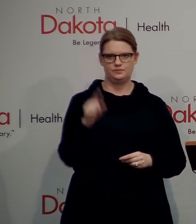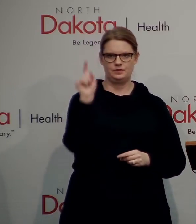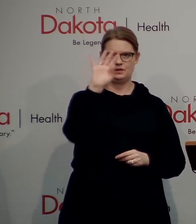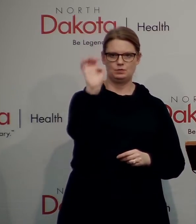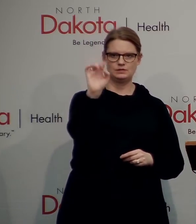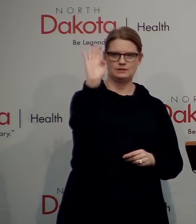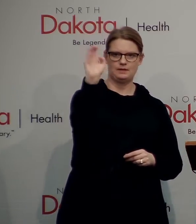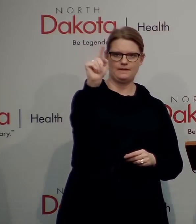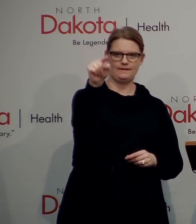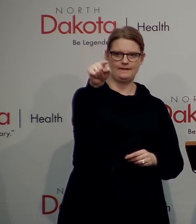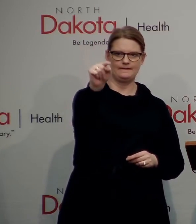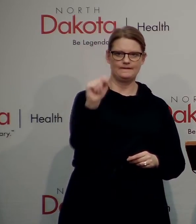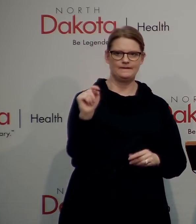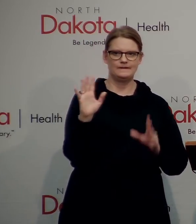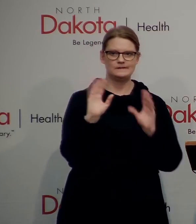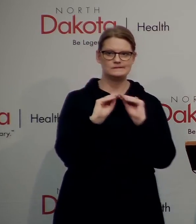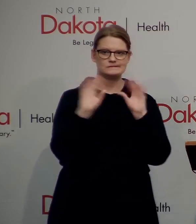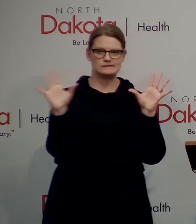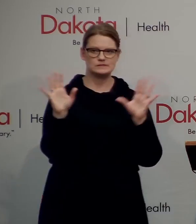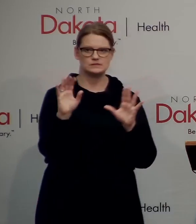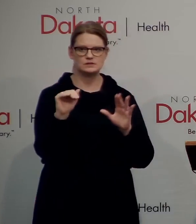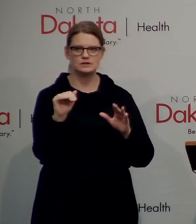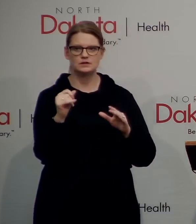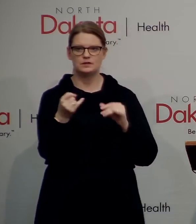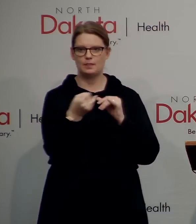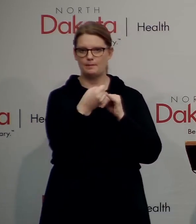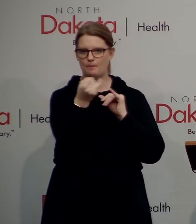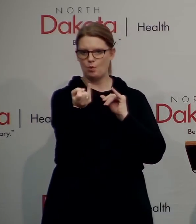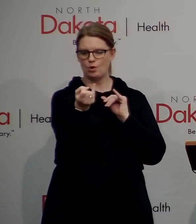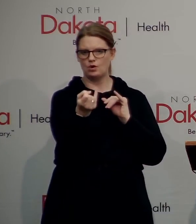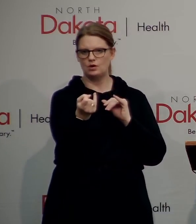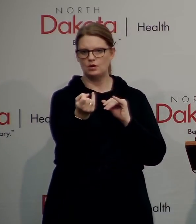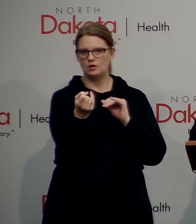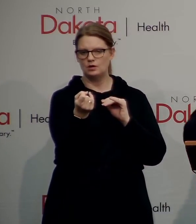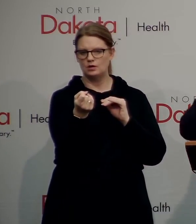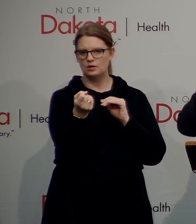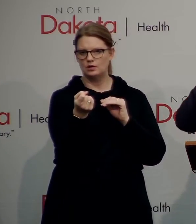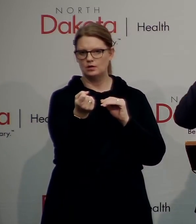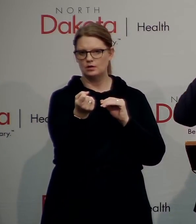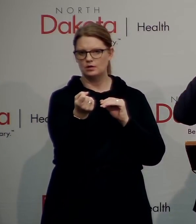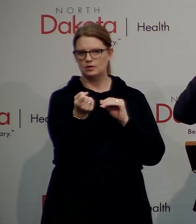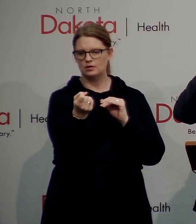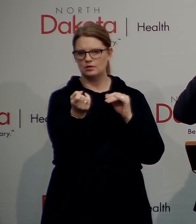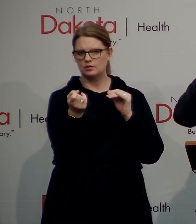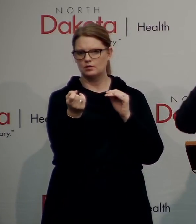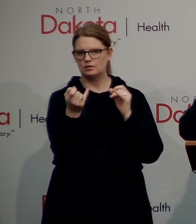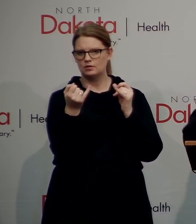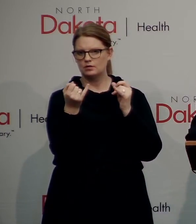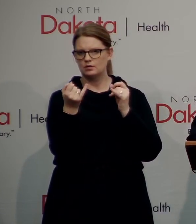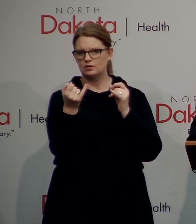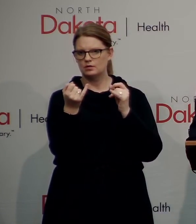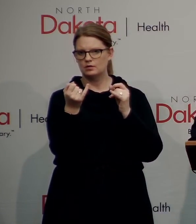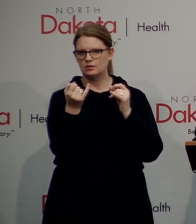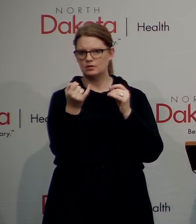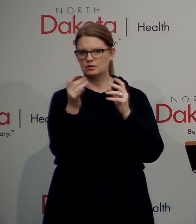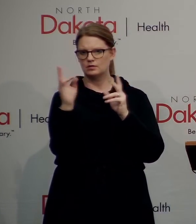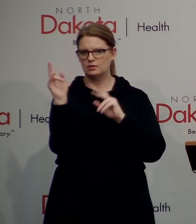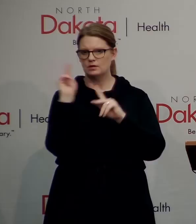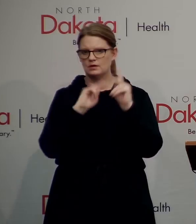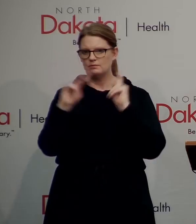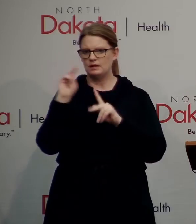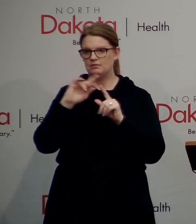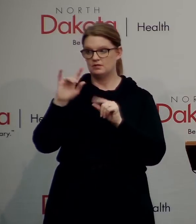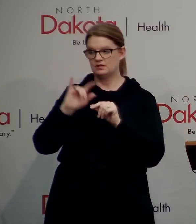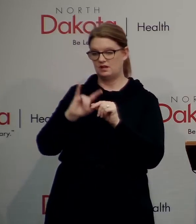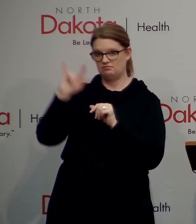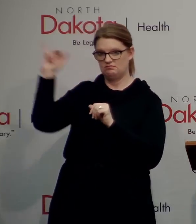Question in the back? For clarification about the border, you had mentioned residents going from across or overseas back into Canada trying